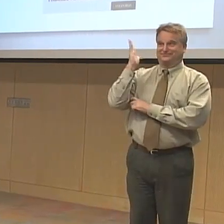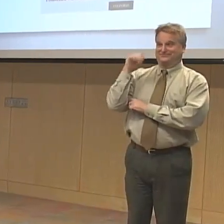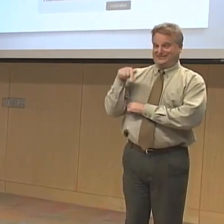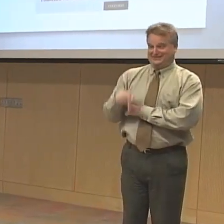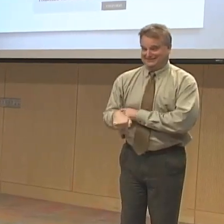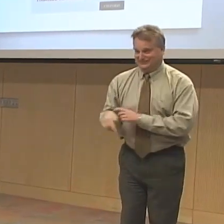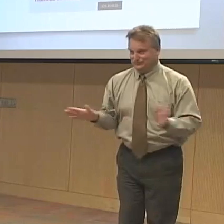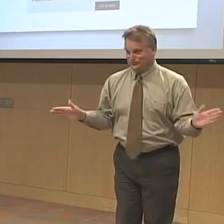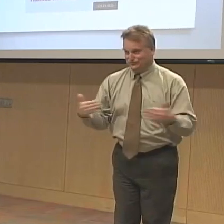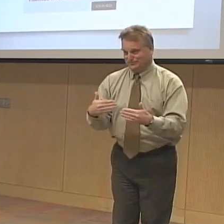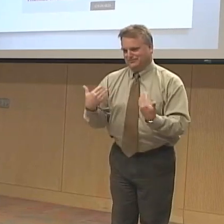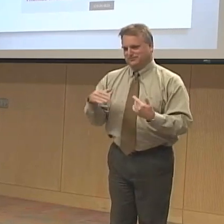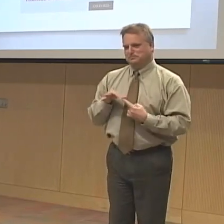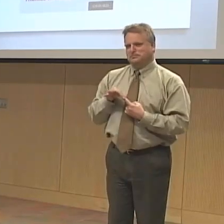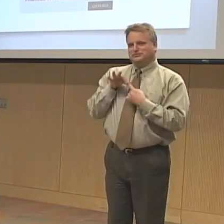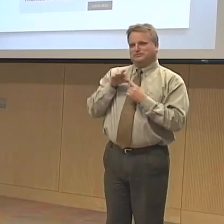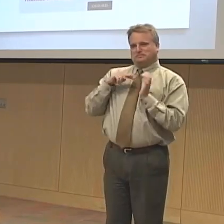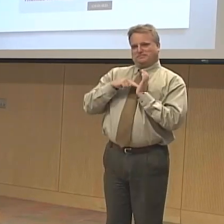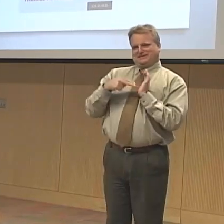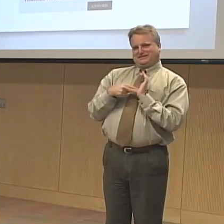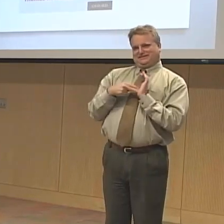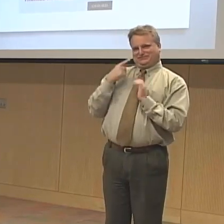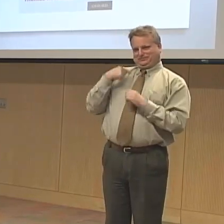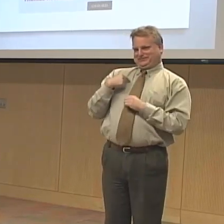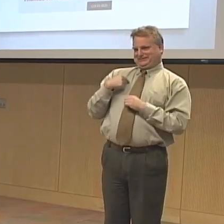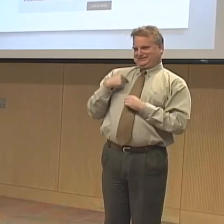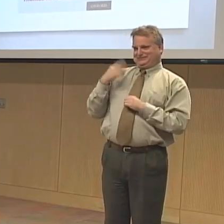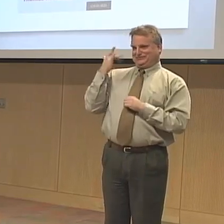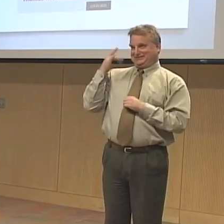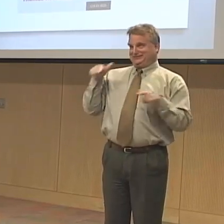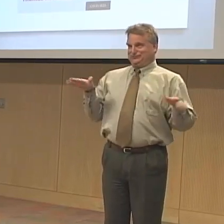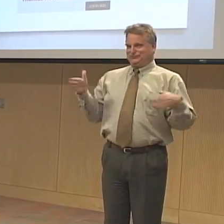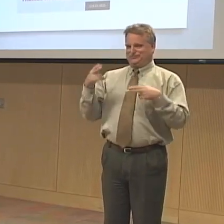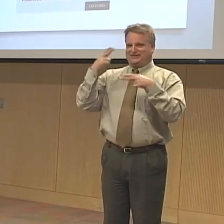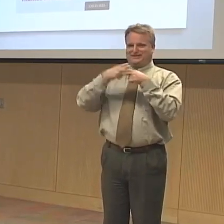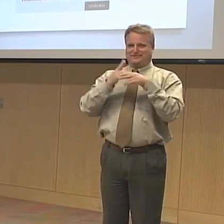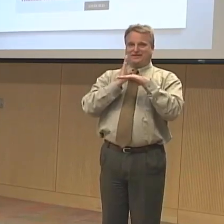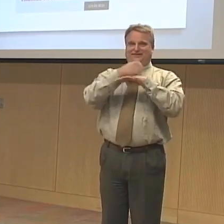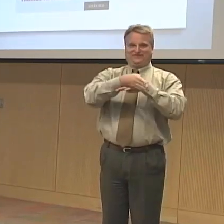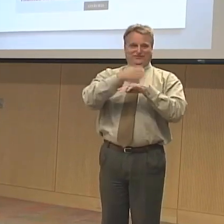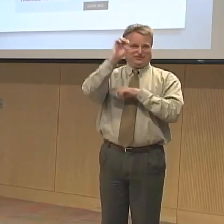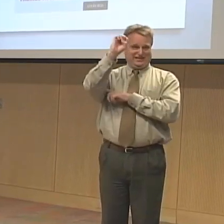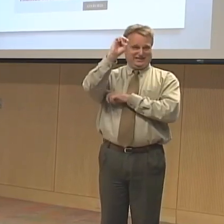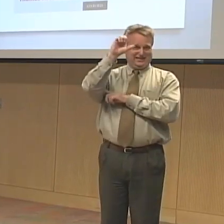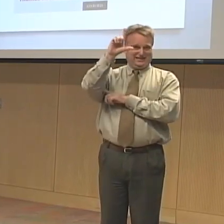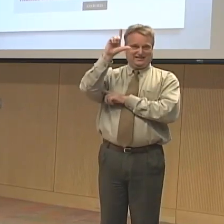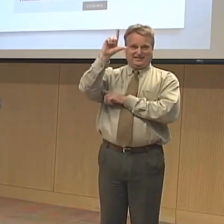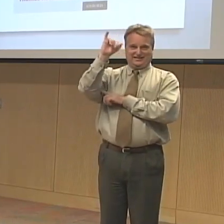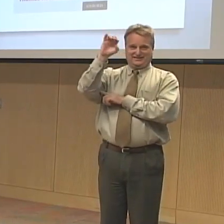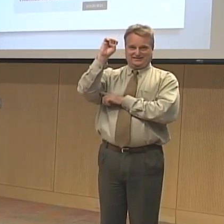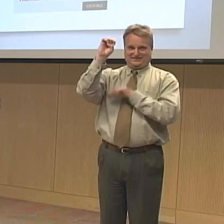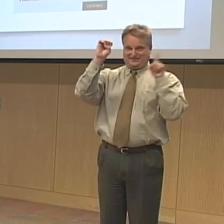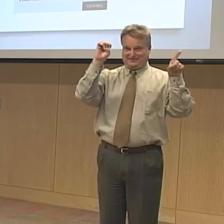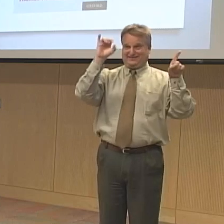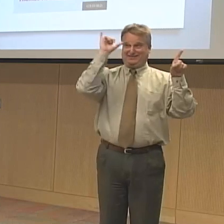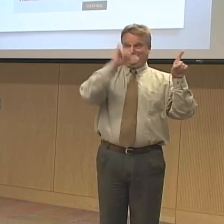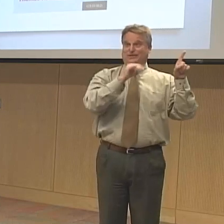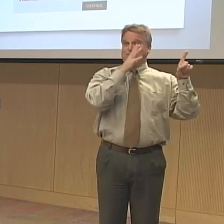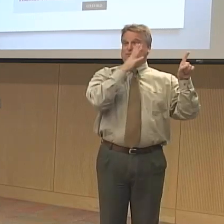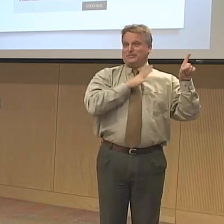Presenting in this room has a special meaning for me because this room is named after Ellie. Ellie was a person